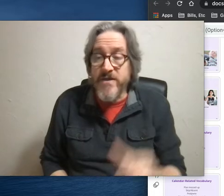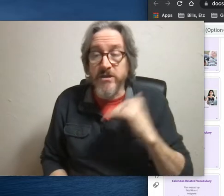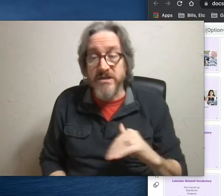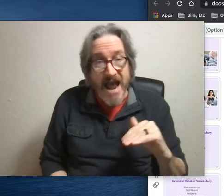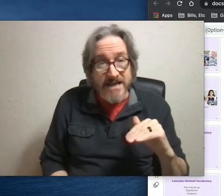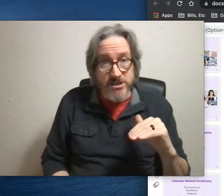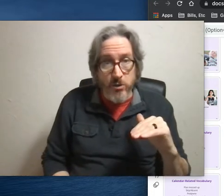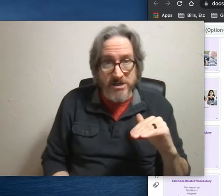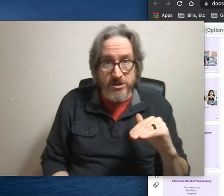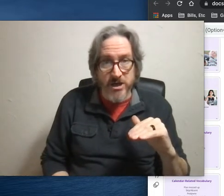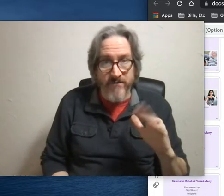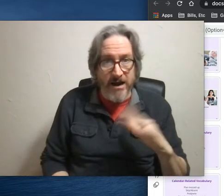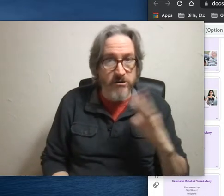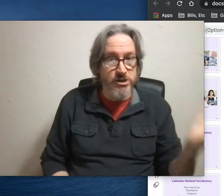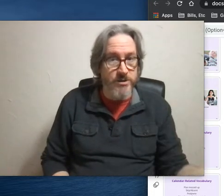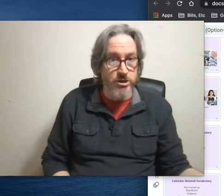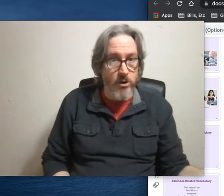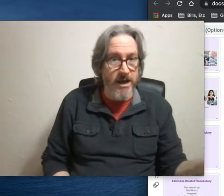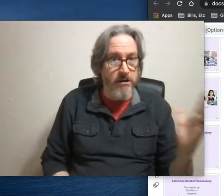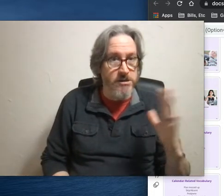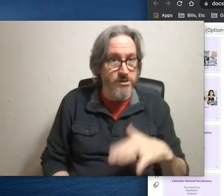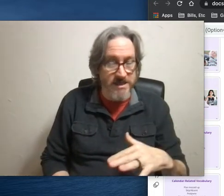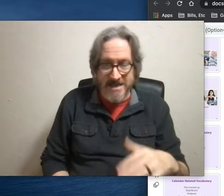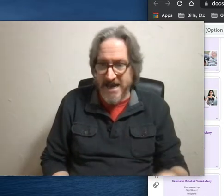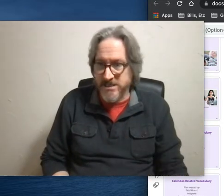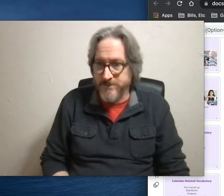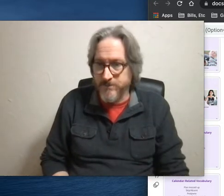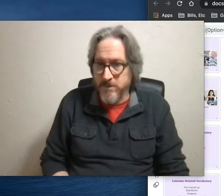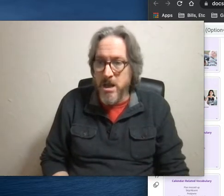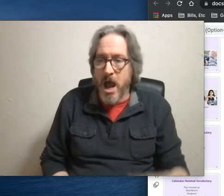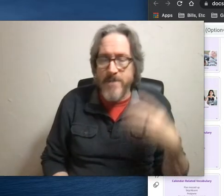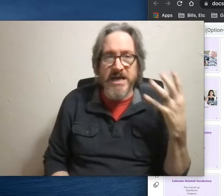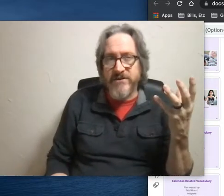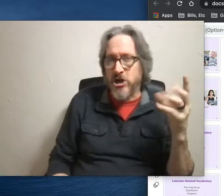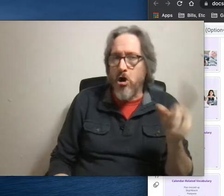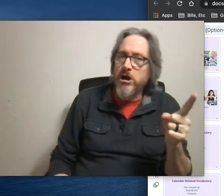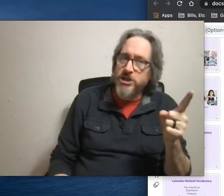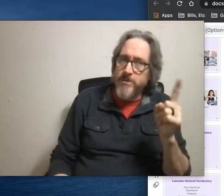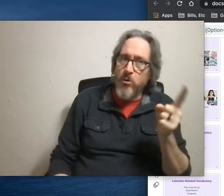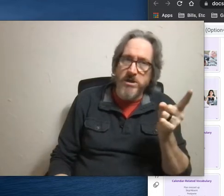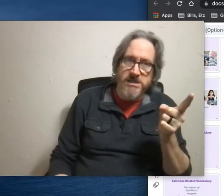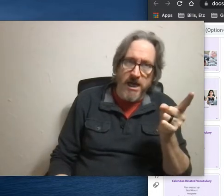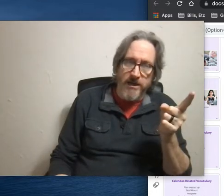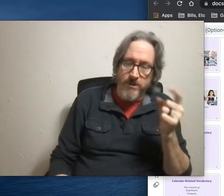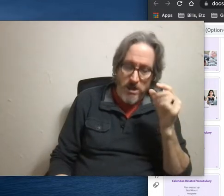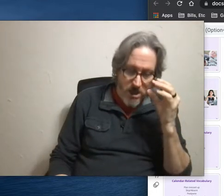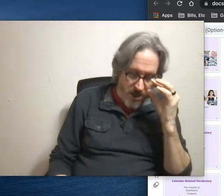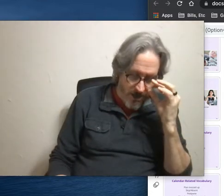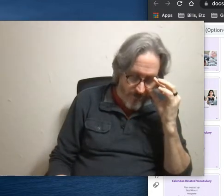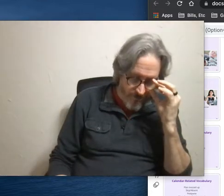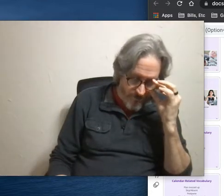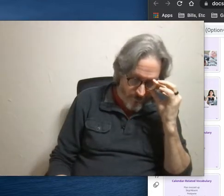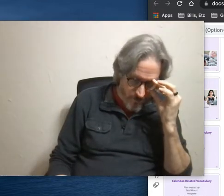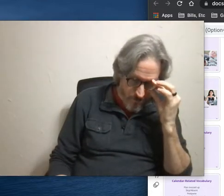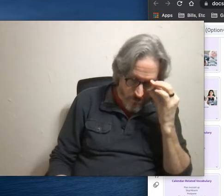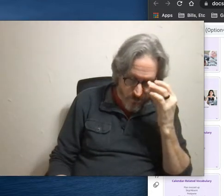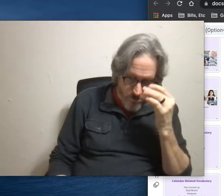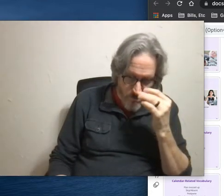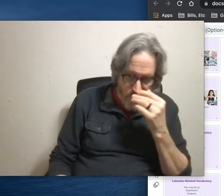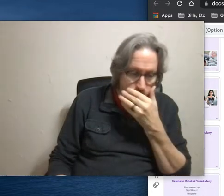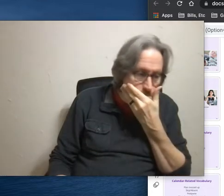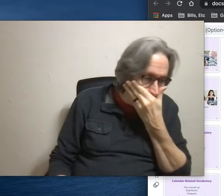And then the last question of errands you enjoy, errands you detest. I'm going to give a caution about one sign.